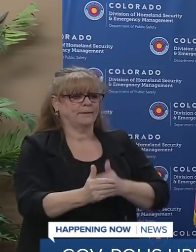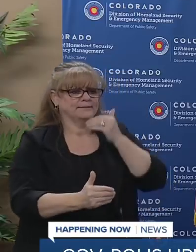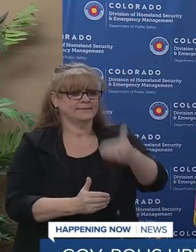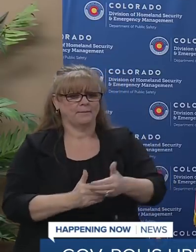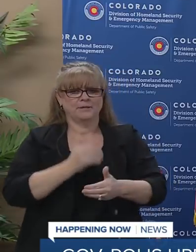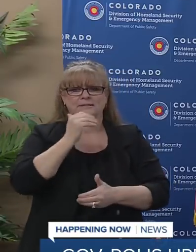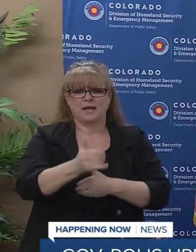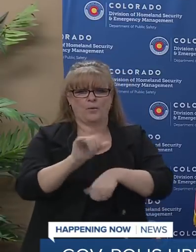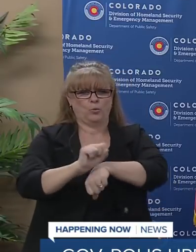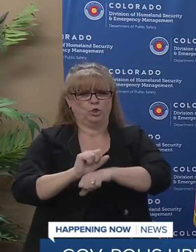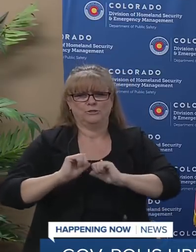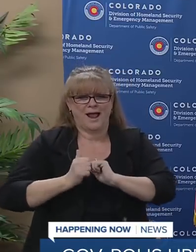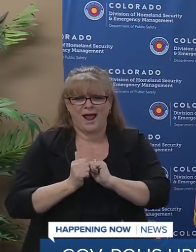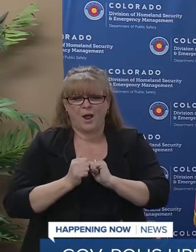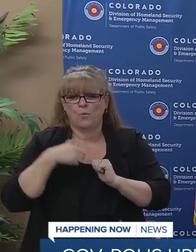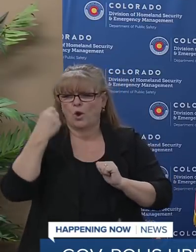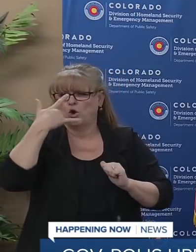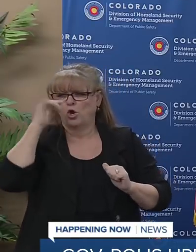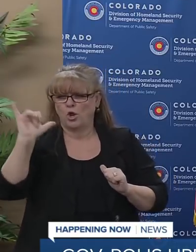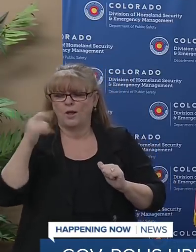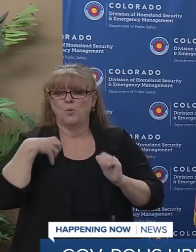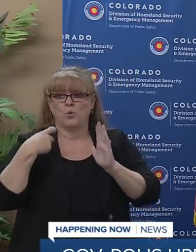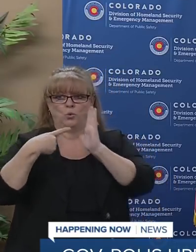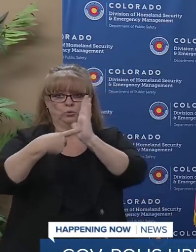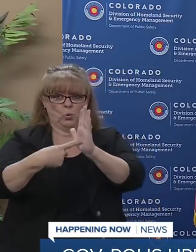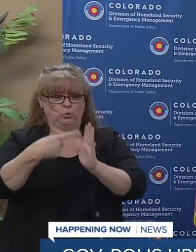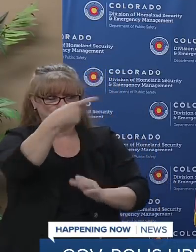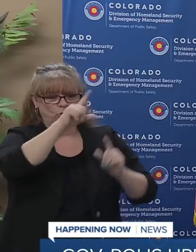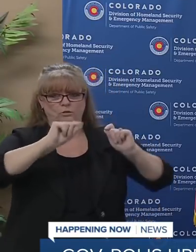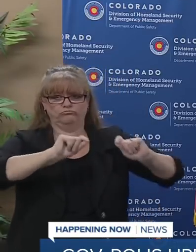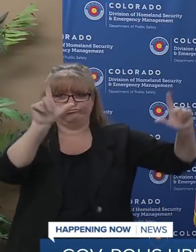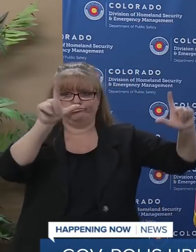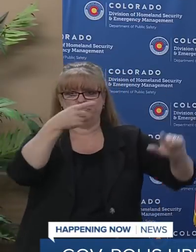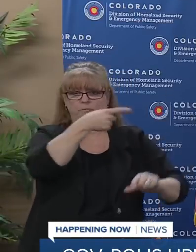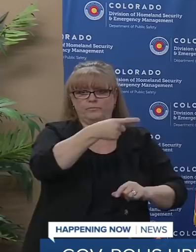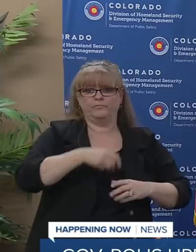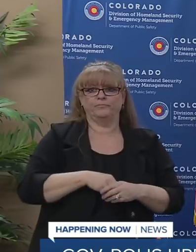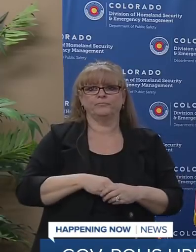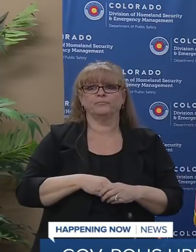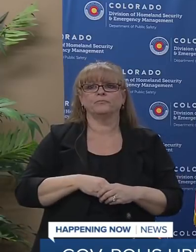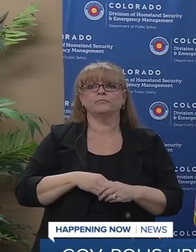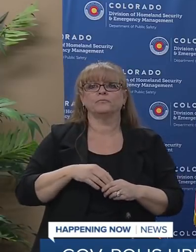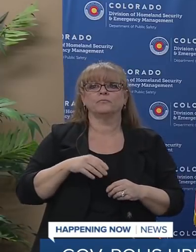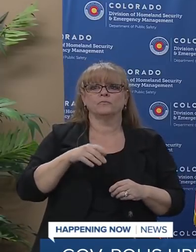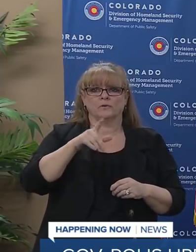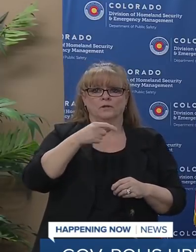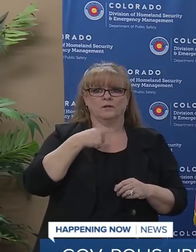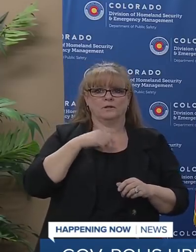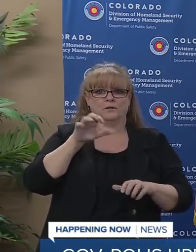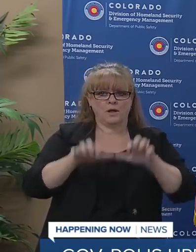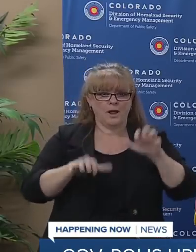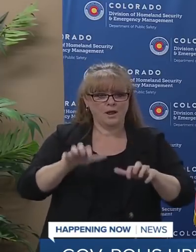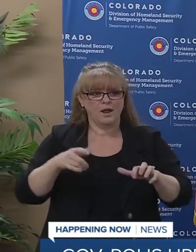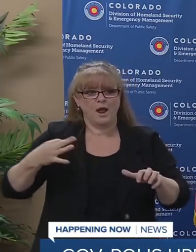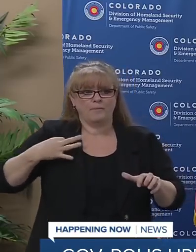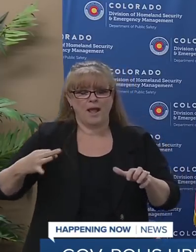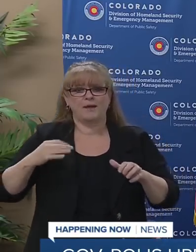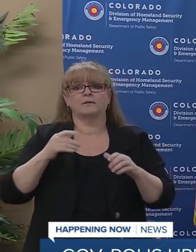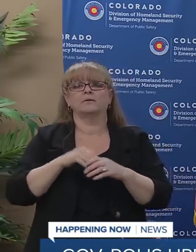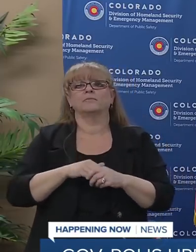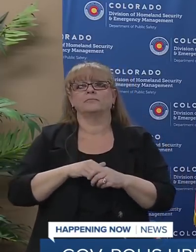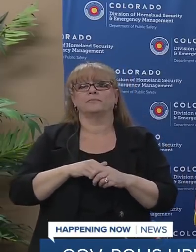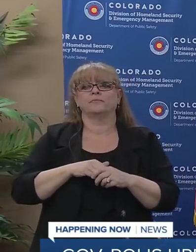the relevant information, filling out the application, reviewing your claim, and registering with your local workforce. Next slide. This is a